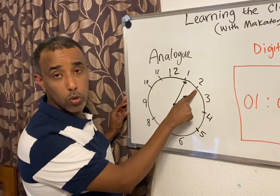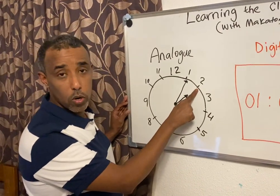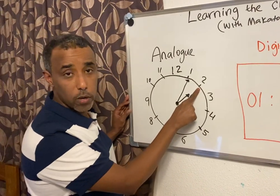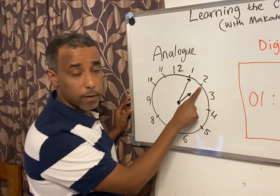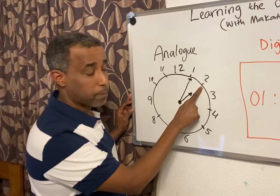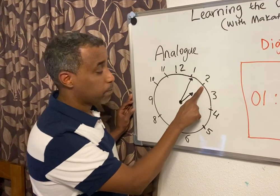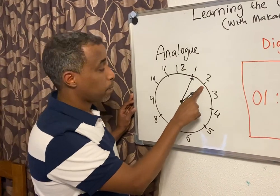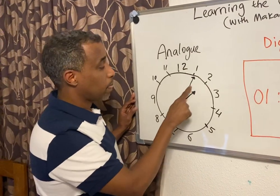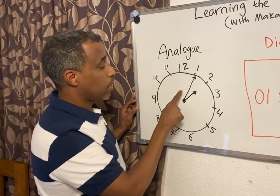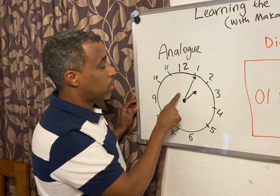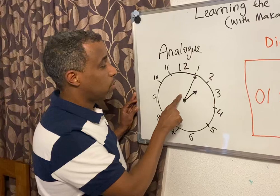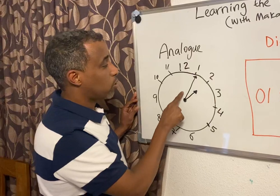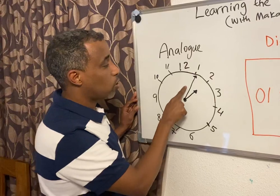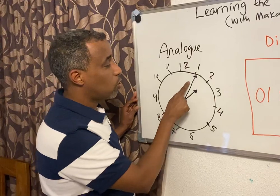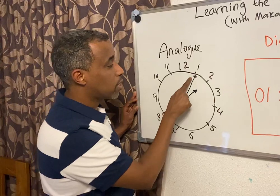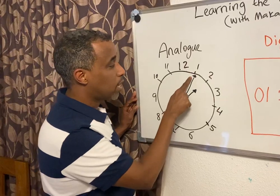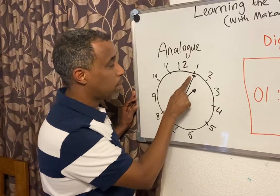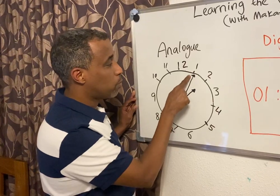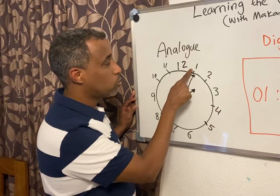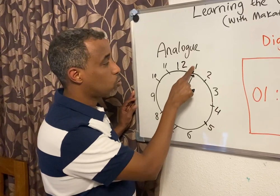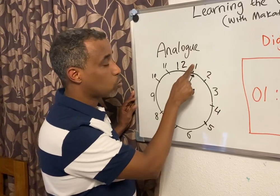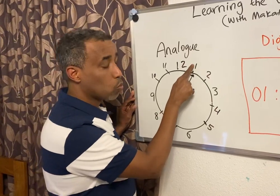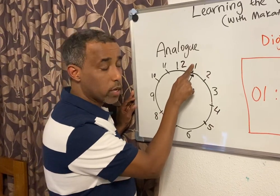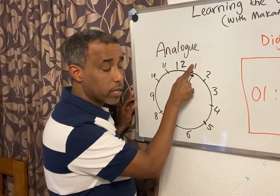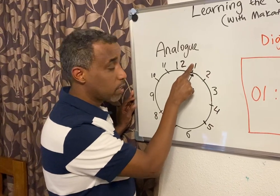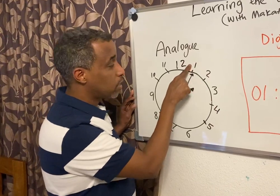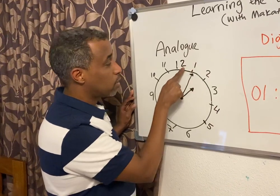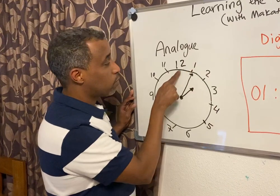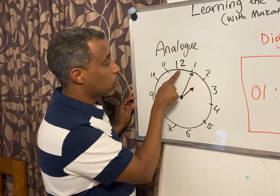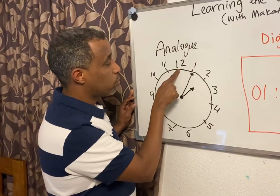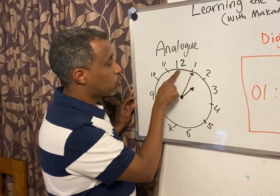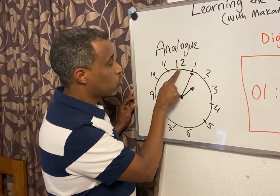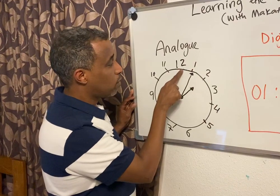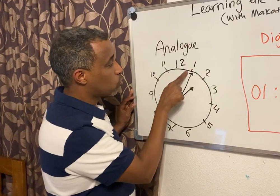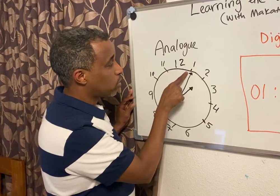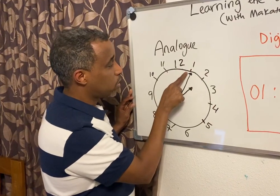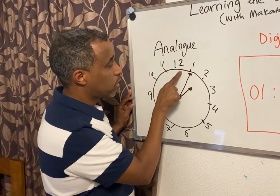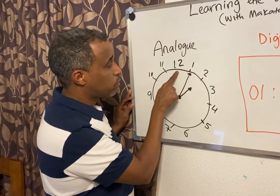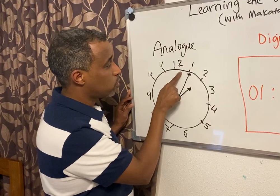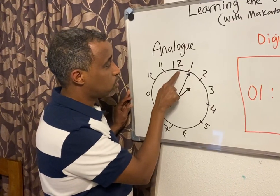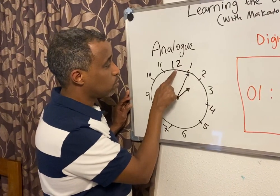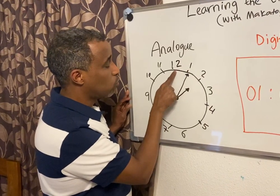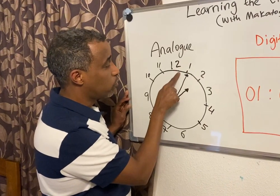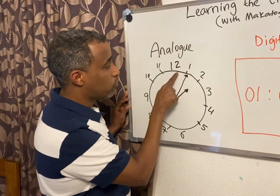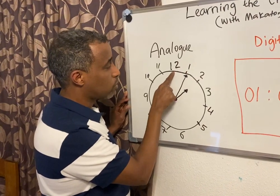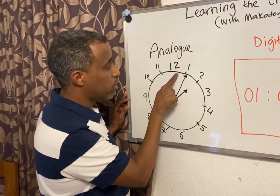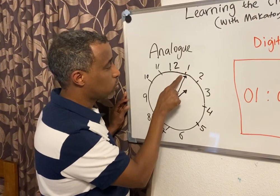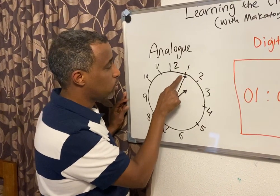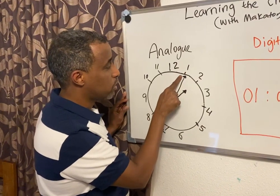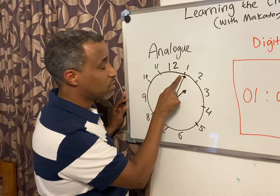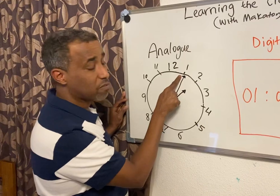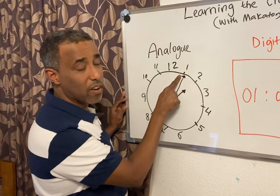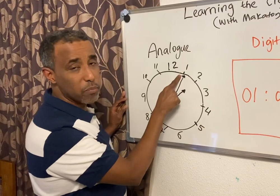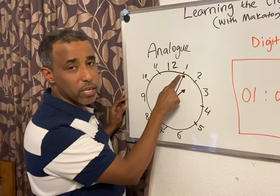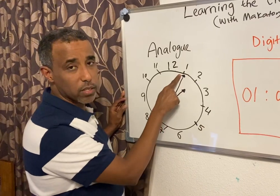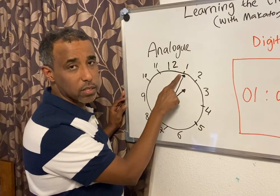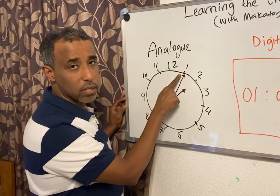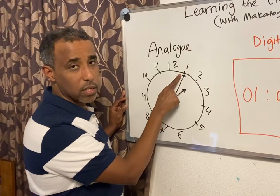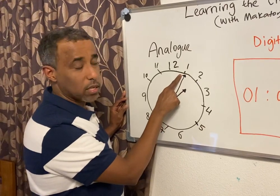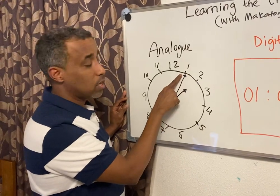2 o'clock, and the long hand pointing to 1, from 12 to 1 here, it point moved from here to here, is 5 minutes.